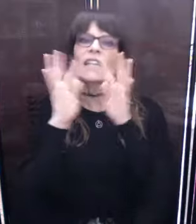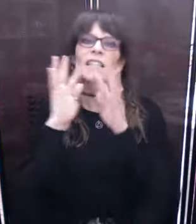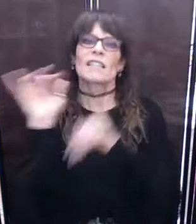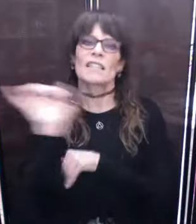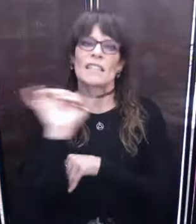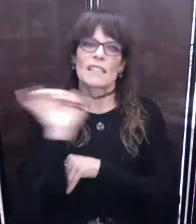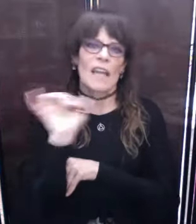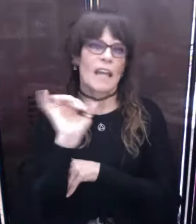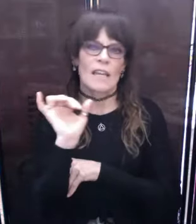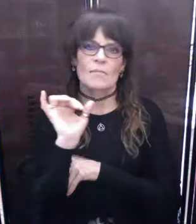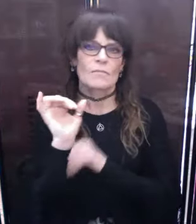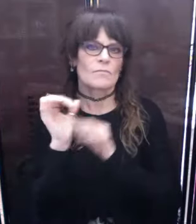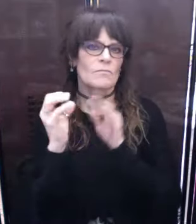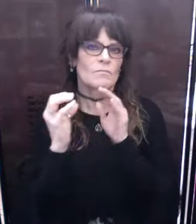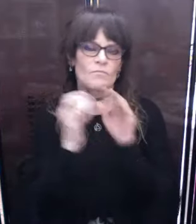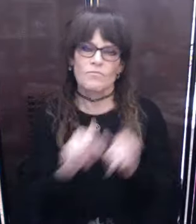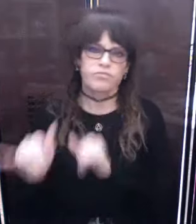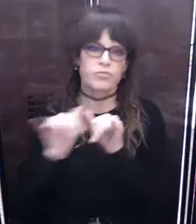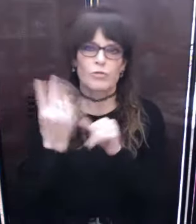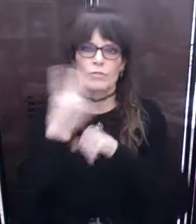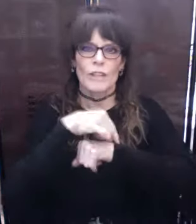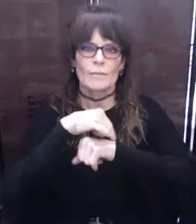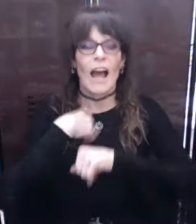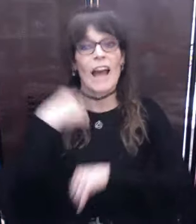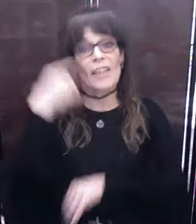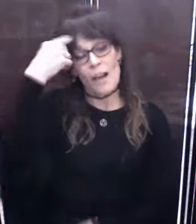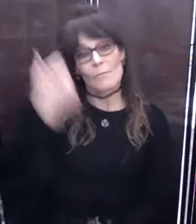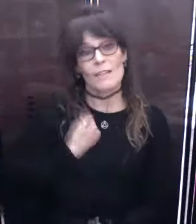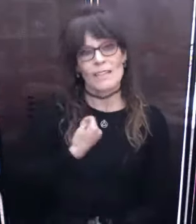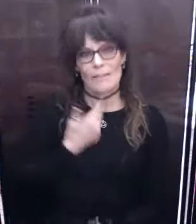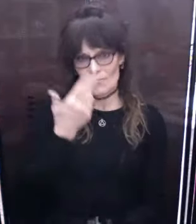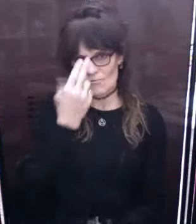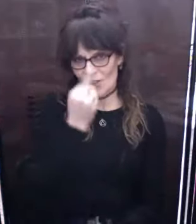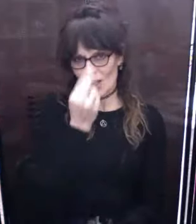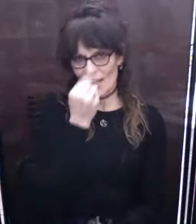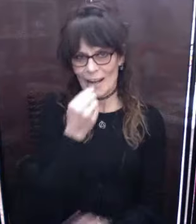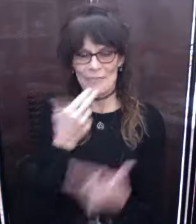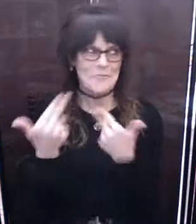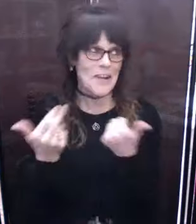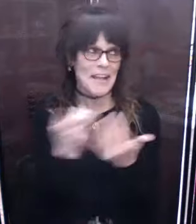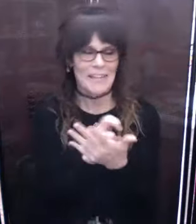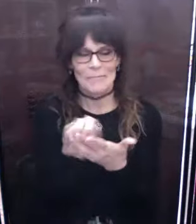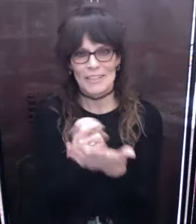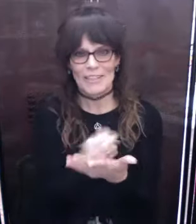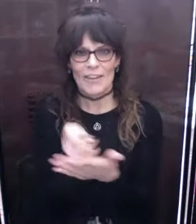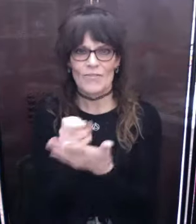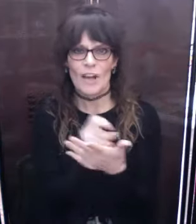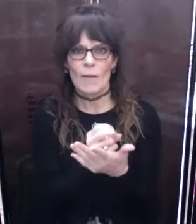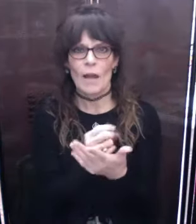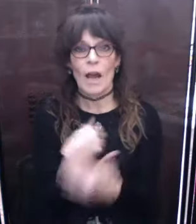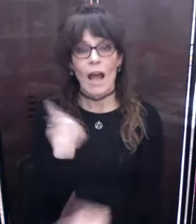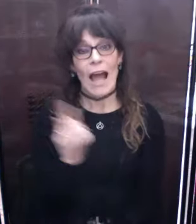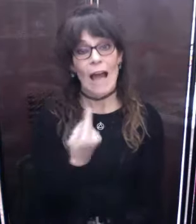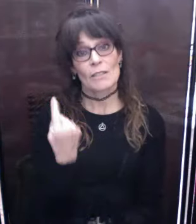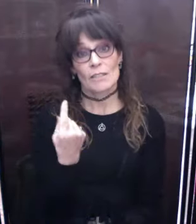was cracking up, and I I was pretty much alone with that laughter. I was getting some weird looks